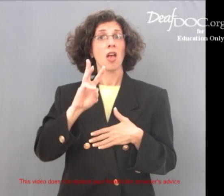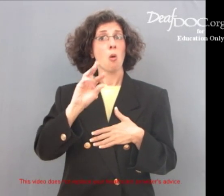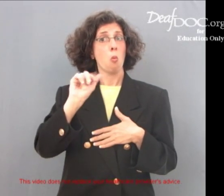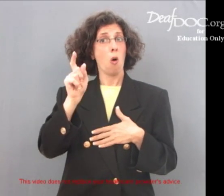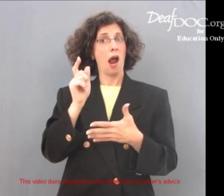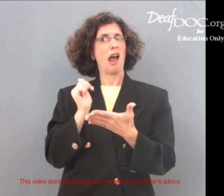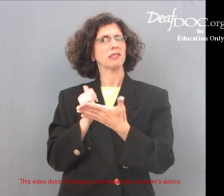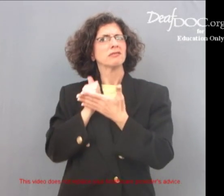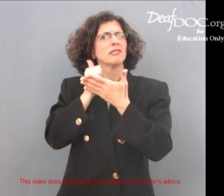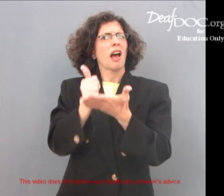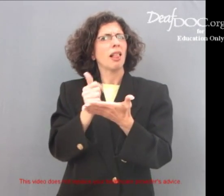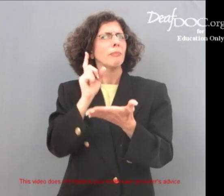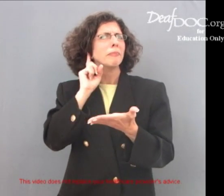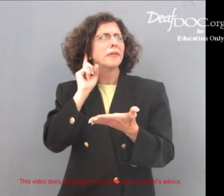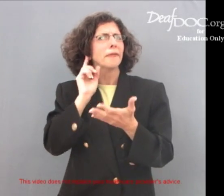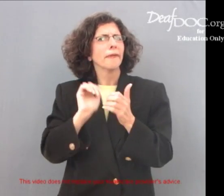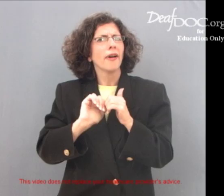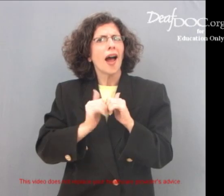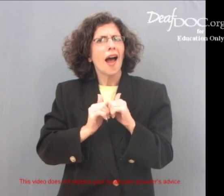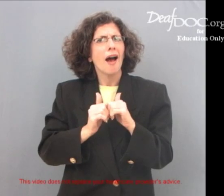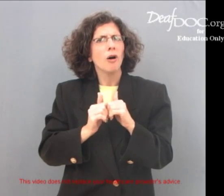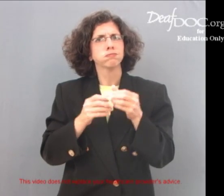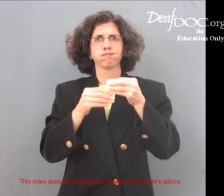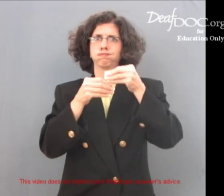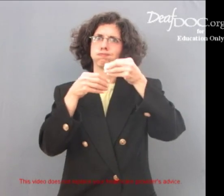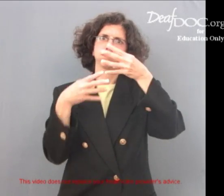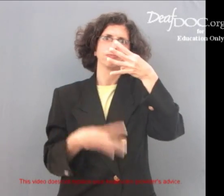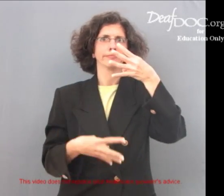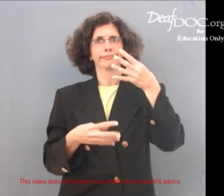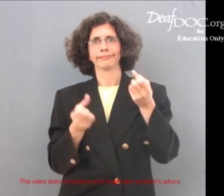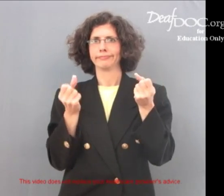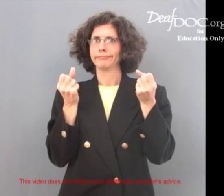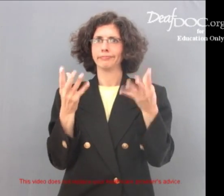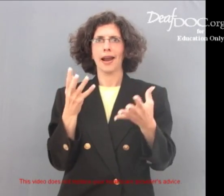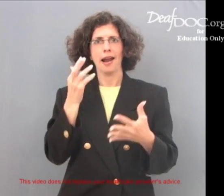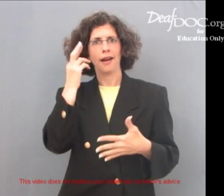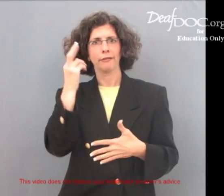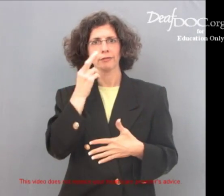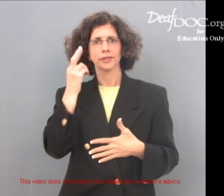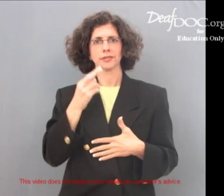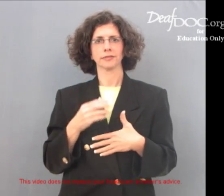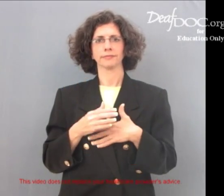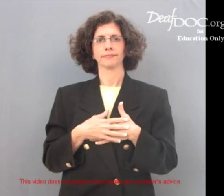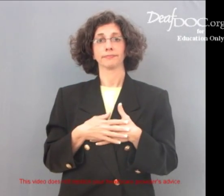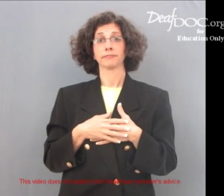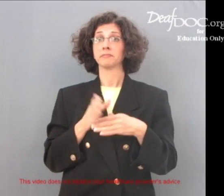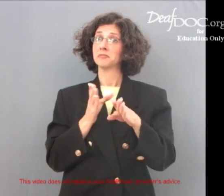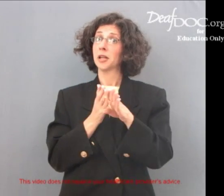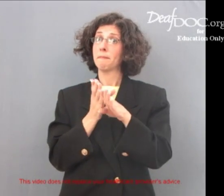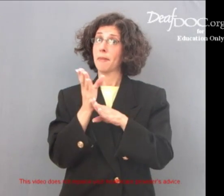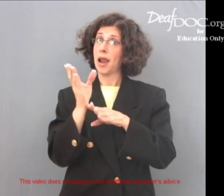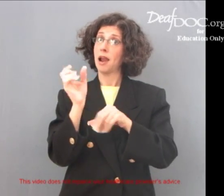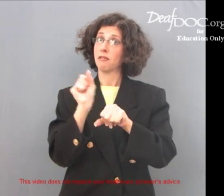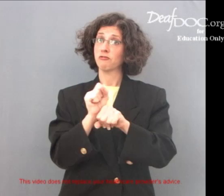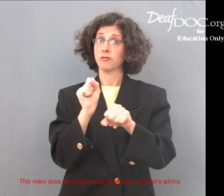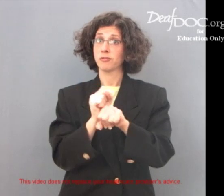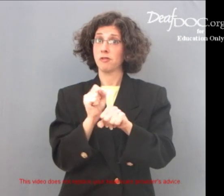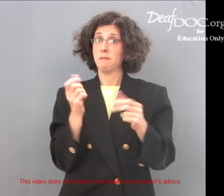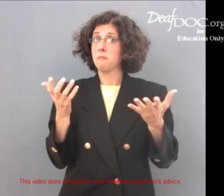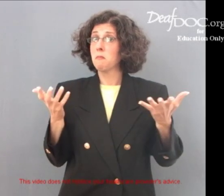The earwax helps your ear in many ways. Its primary job